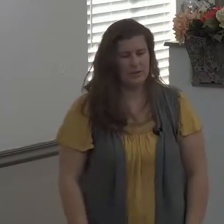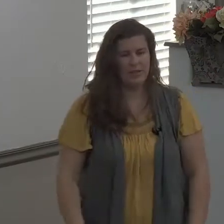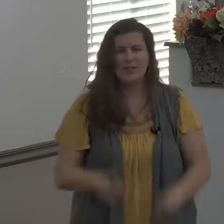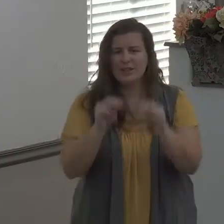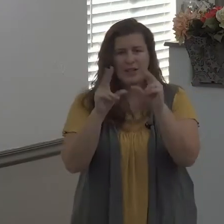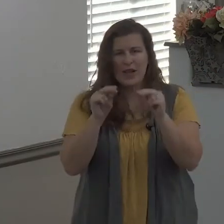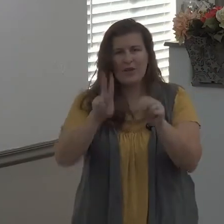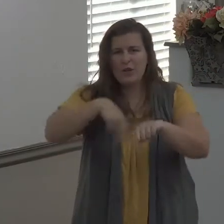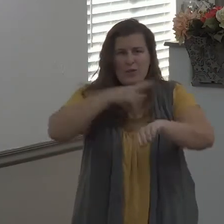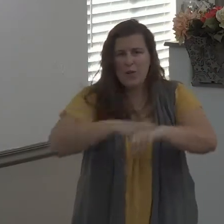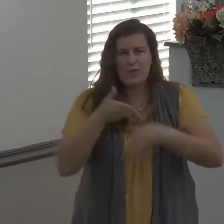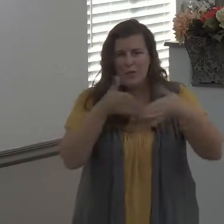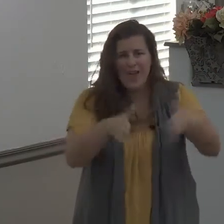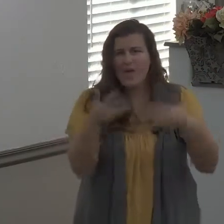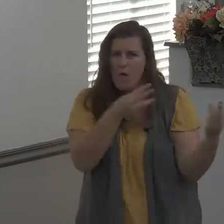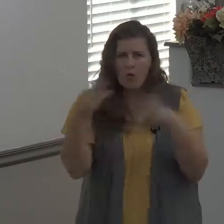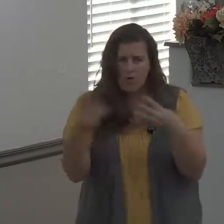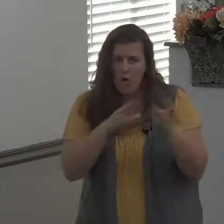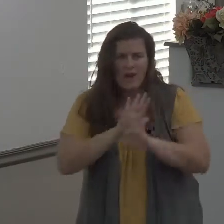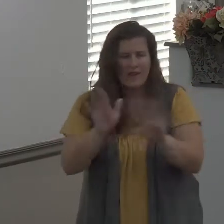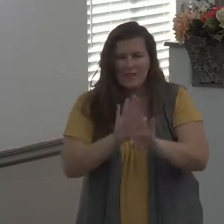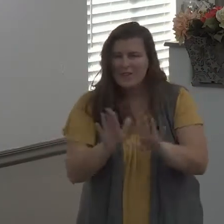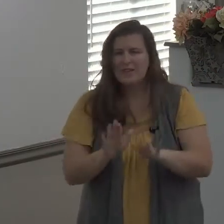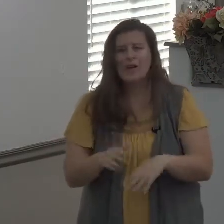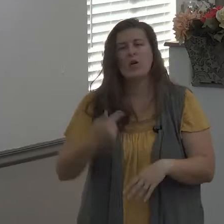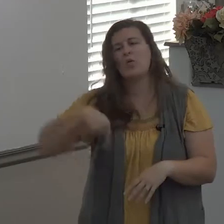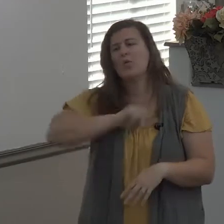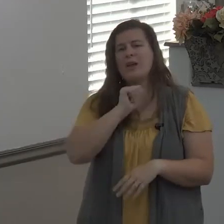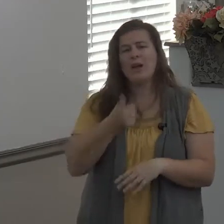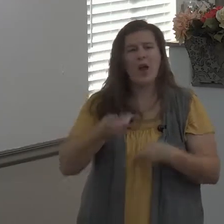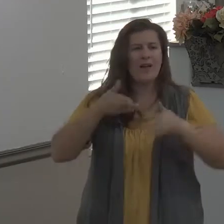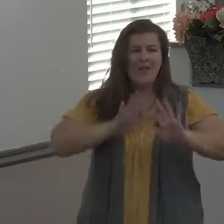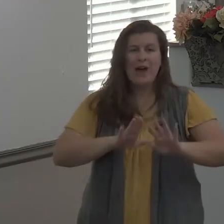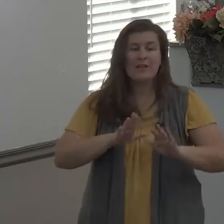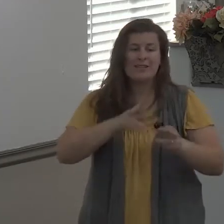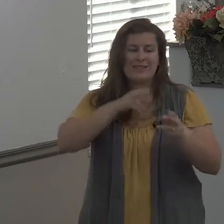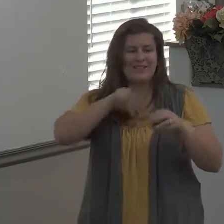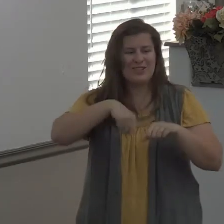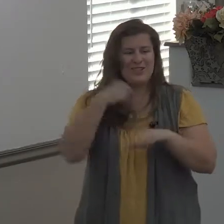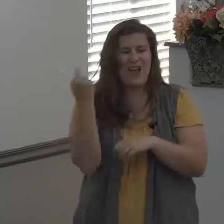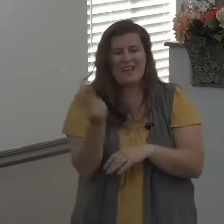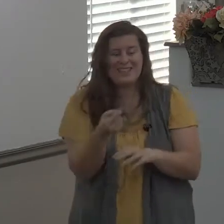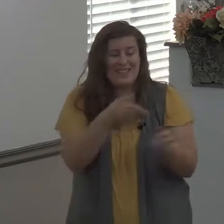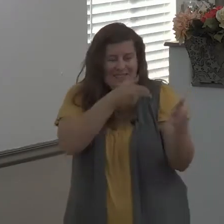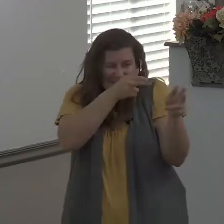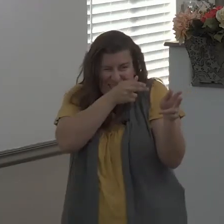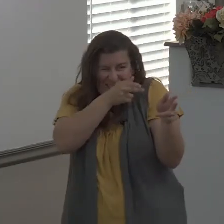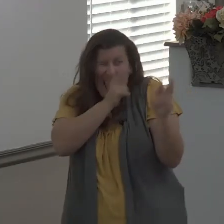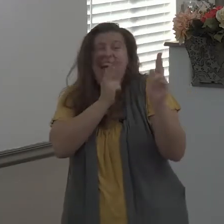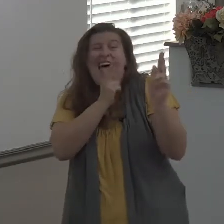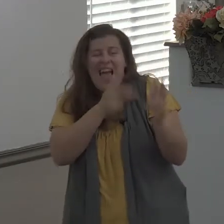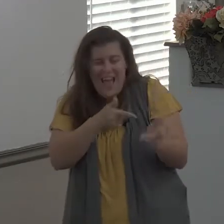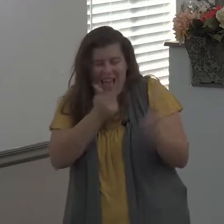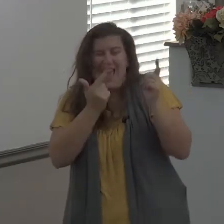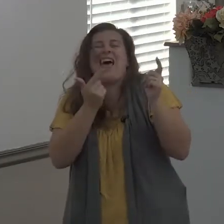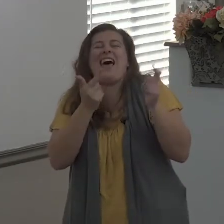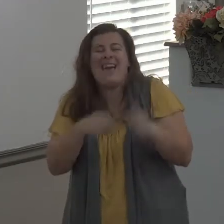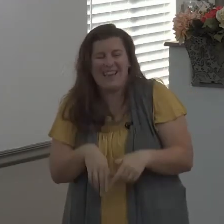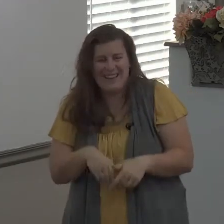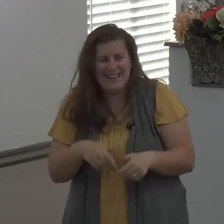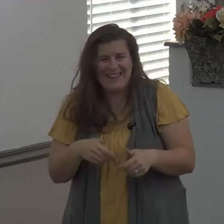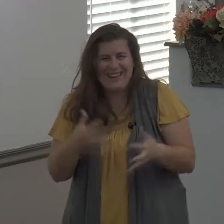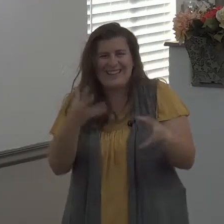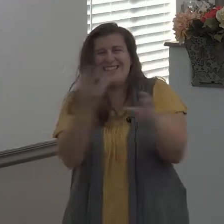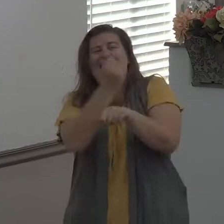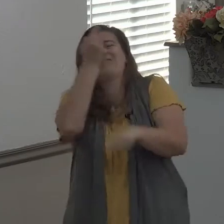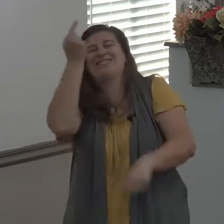in a battle to just destroy the enemy by annihilating them, the normal way of doing things. We don't get to sit back and